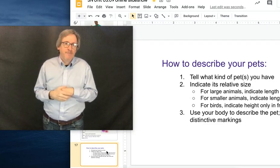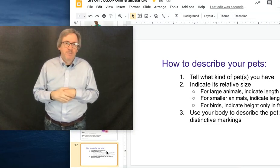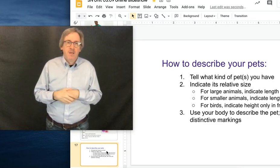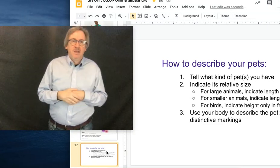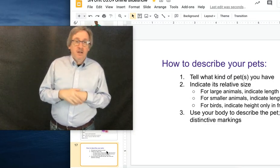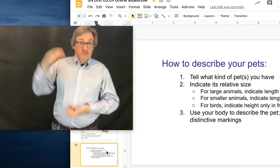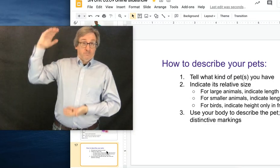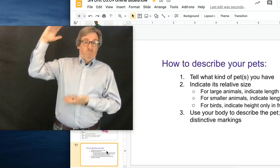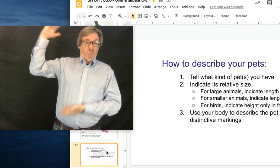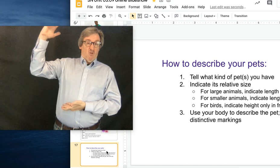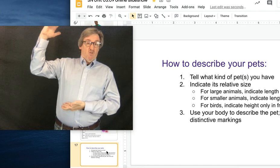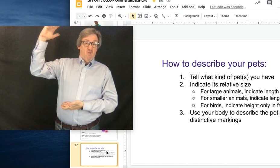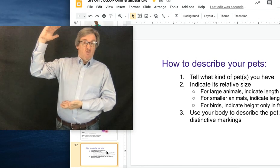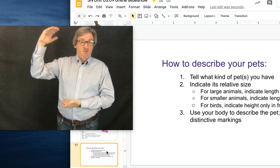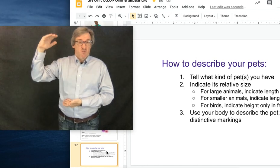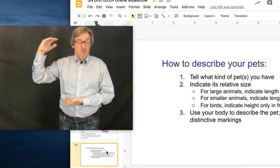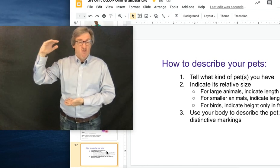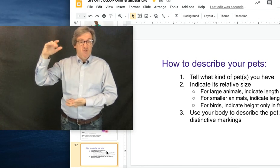right?